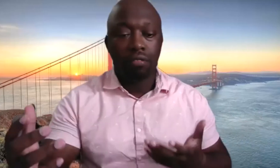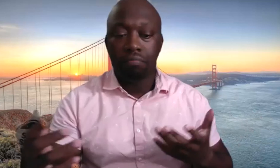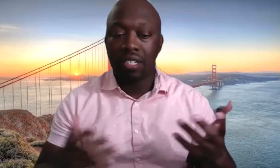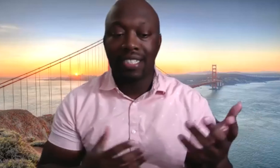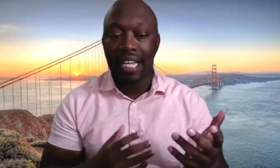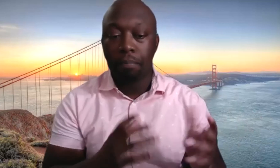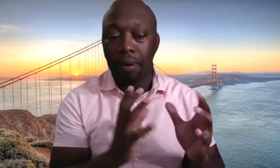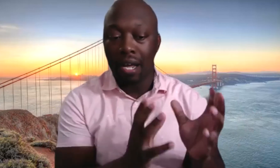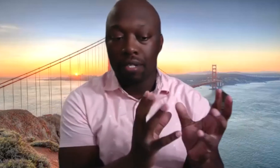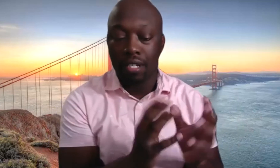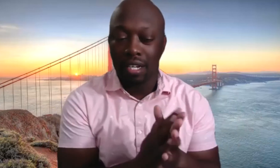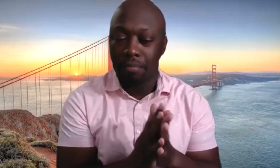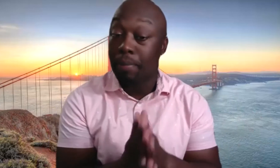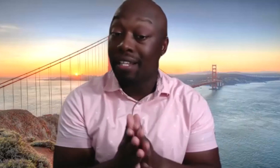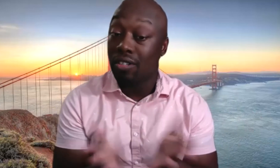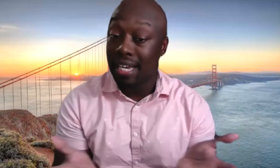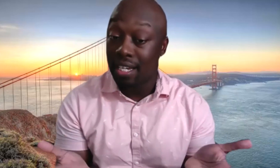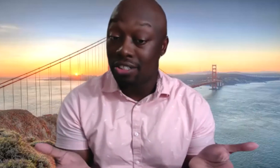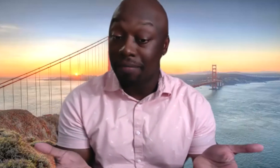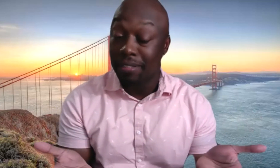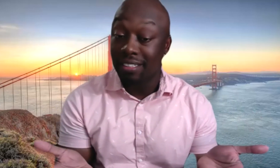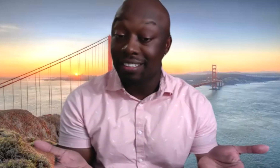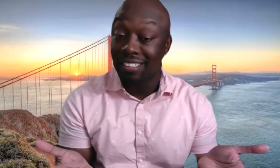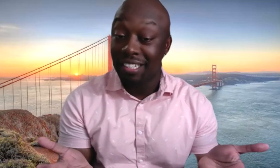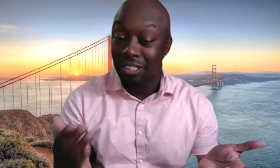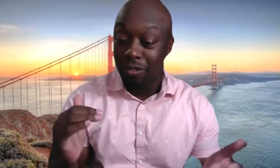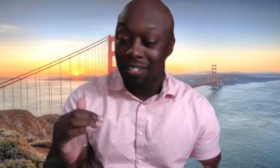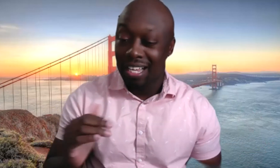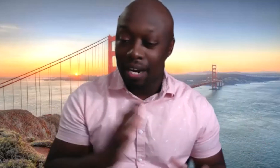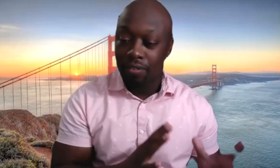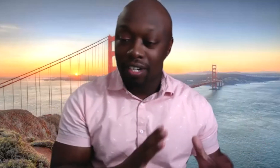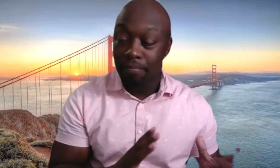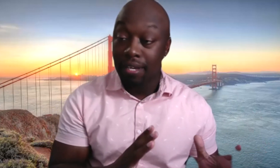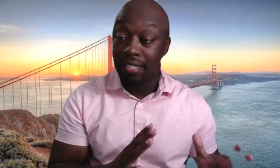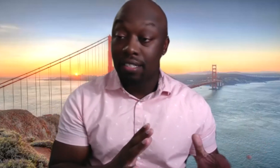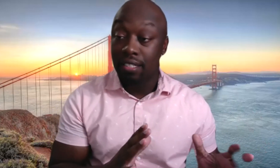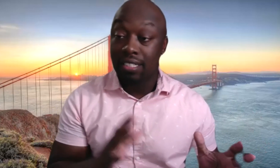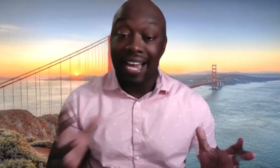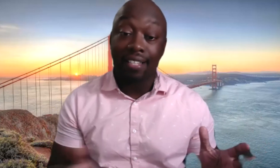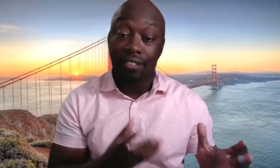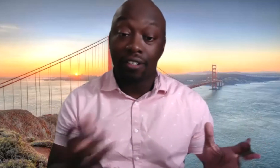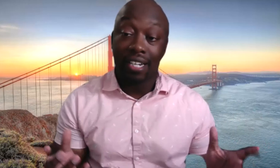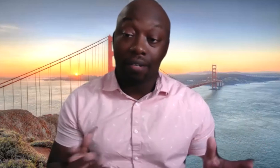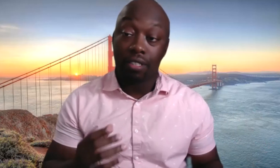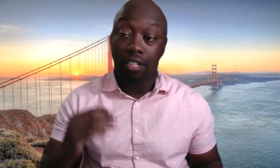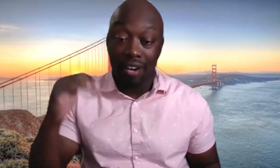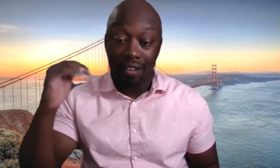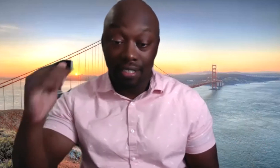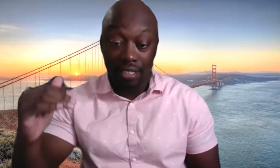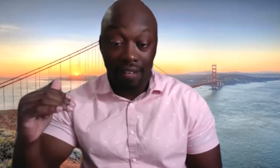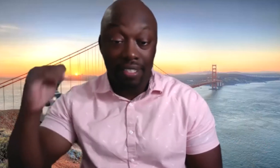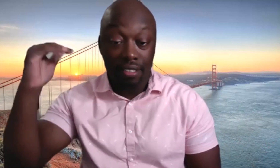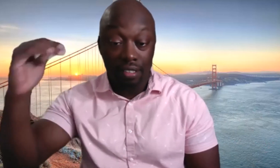Interchangeable, because they probably, depending on the age, obviously. So I would recommend to add that third language